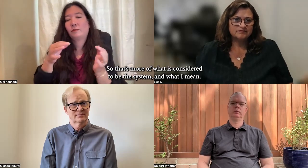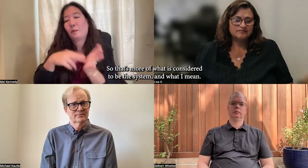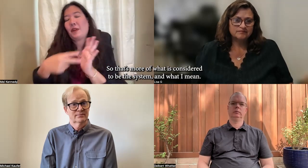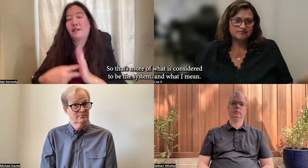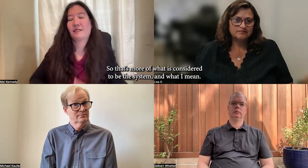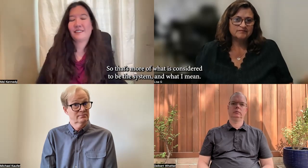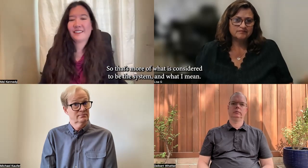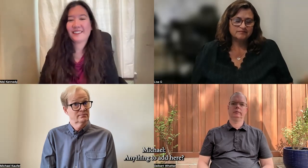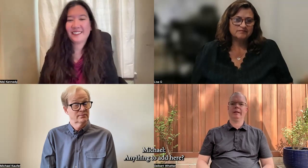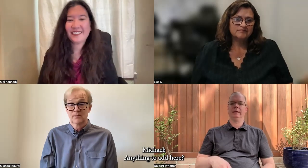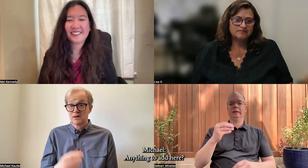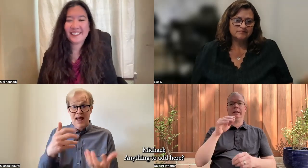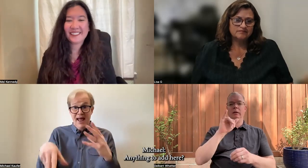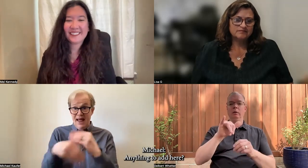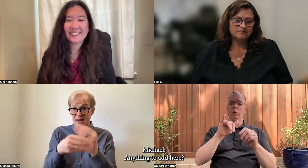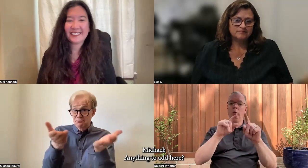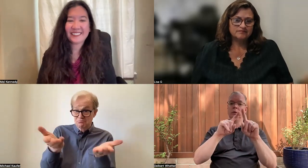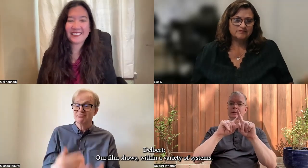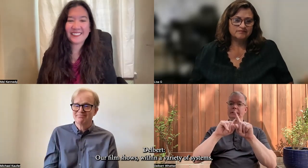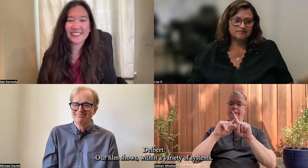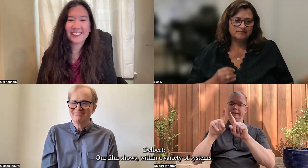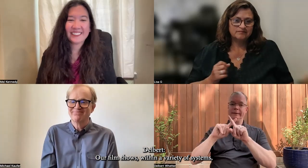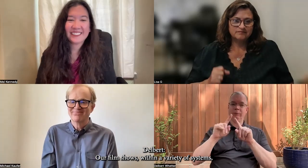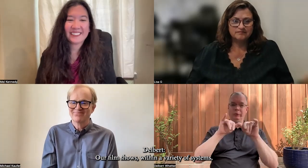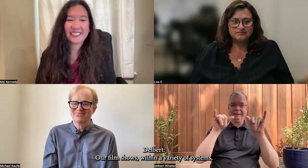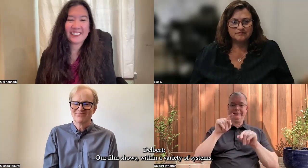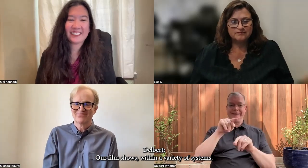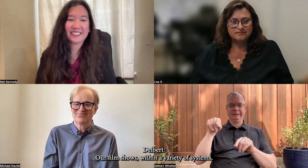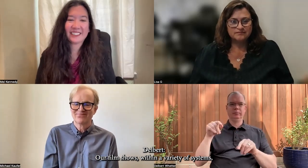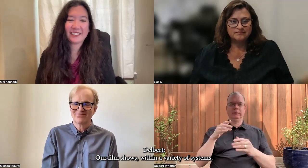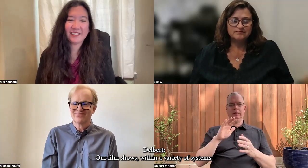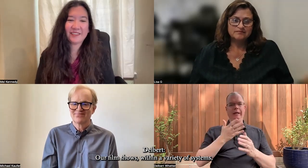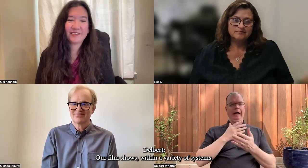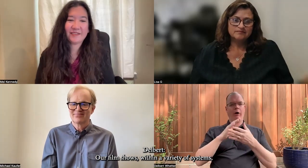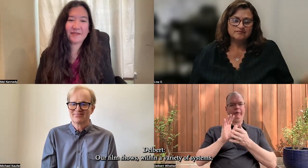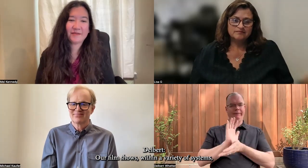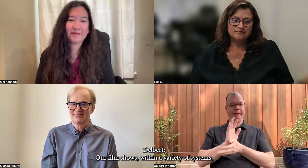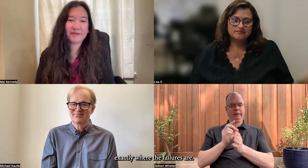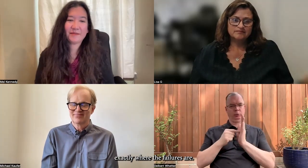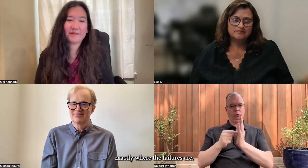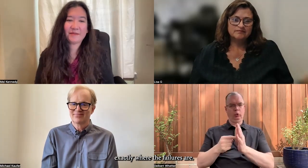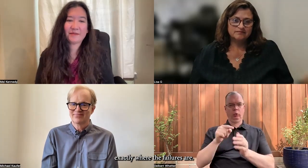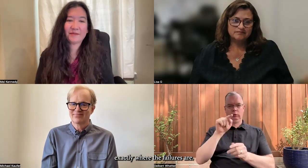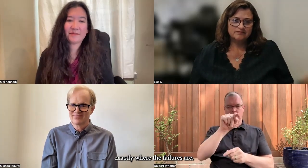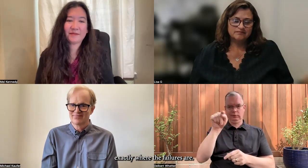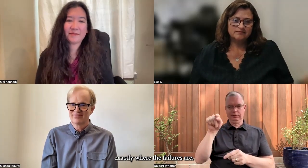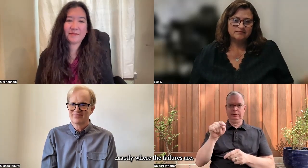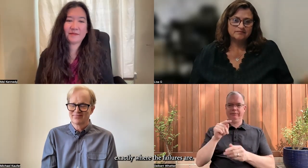is considered to be the system and what I mean. Anything to add here? Our film shows within a variety of systems exactly where the failures